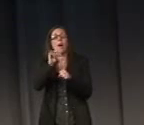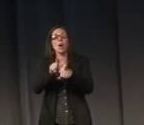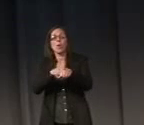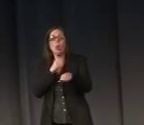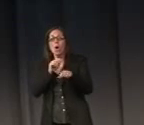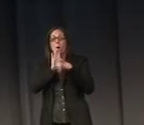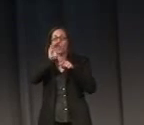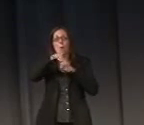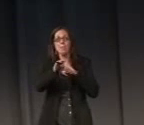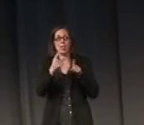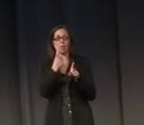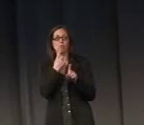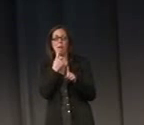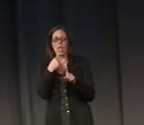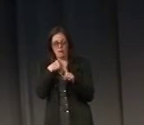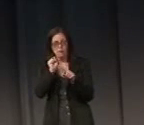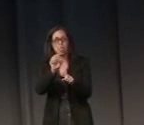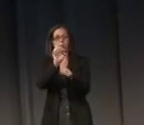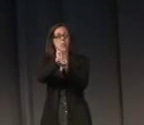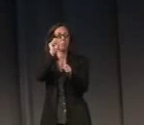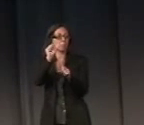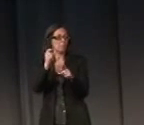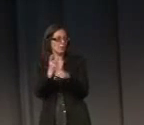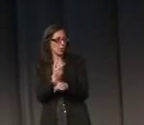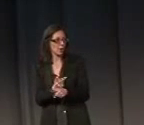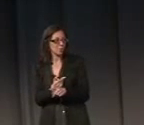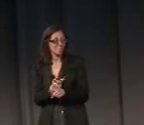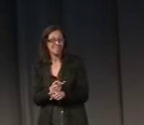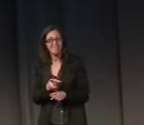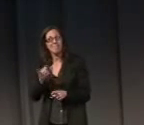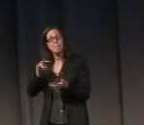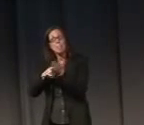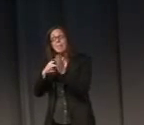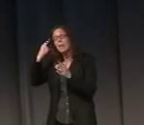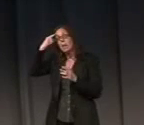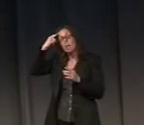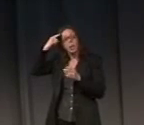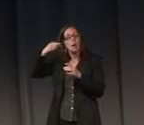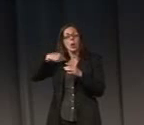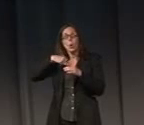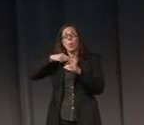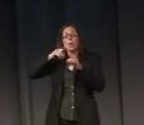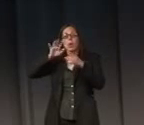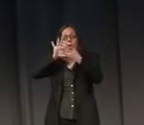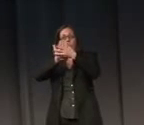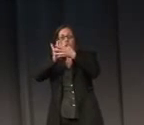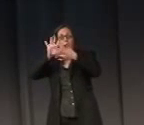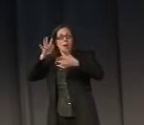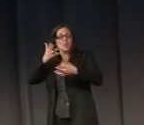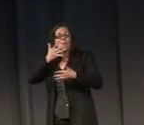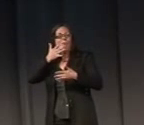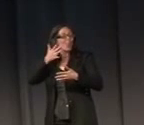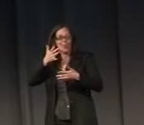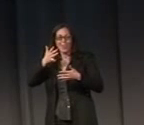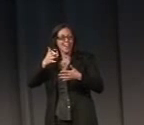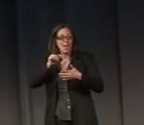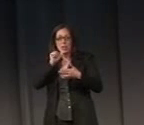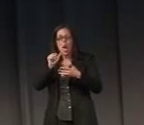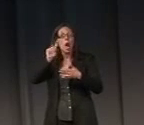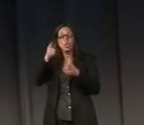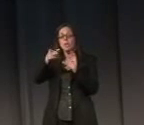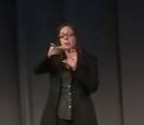of the neural machinery that's supporting the extraction of color from those three cone types. And because this is MIT, I feel like I can show some